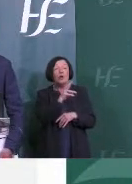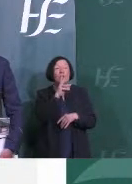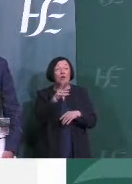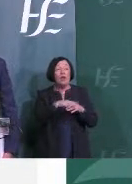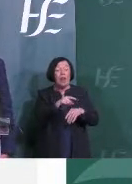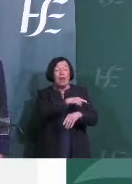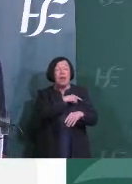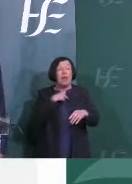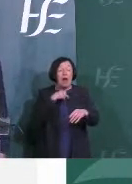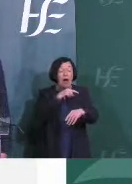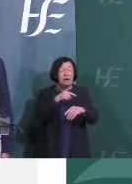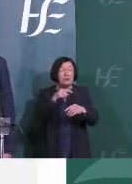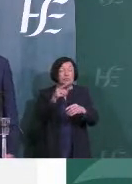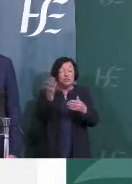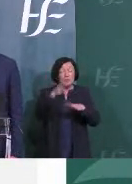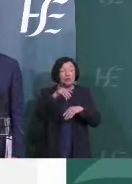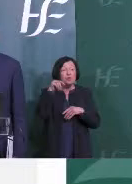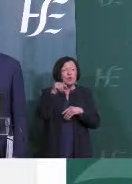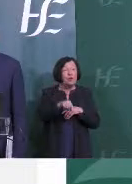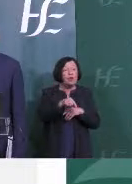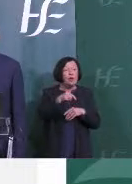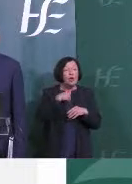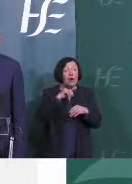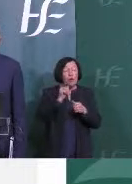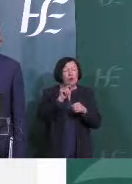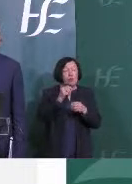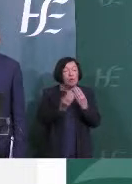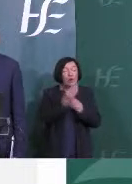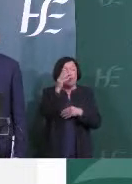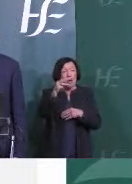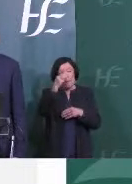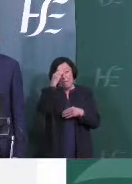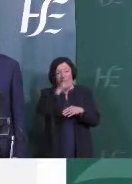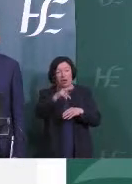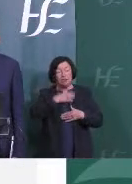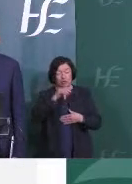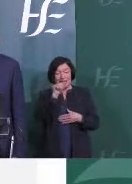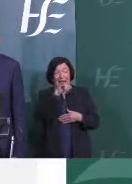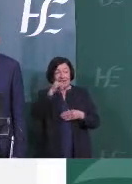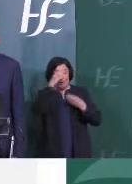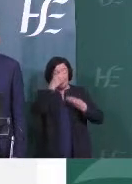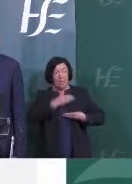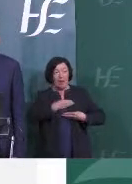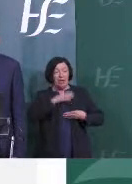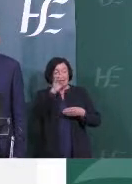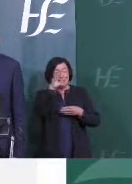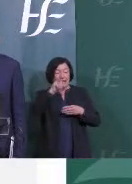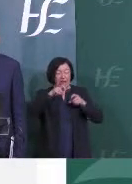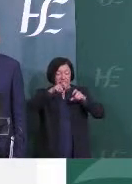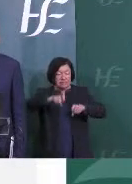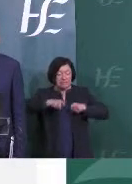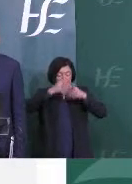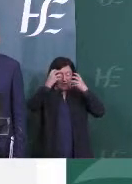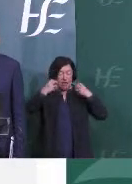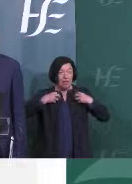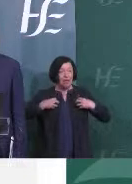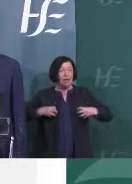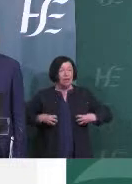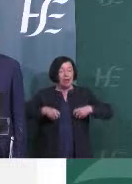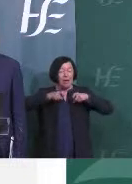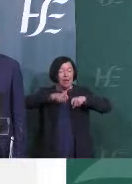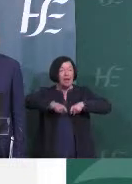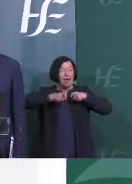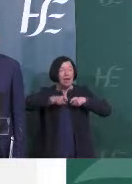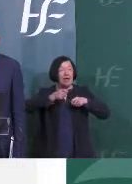long-term immunity. Emerging studies are now showing we produce memory cells to COVID-19, not just antibodies, but cells that kind of stay around in our system with a long-term